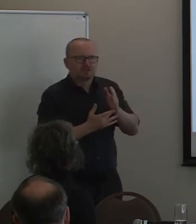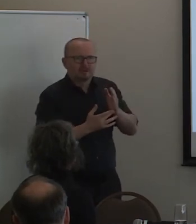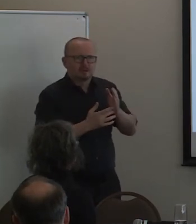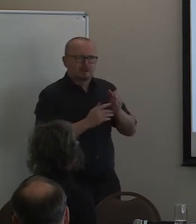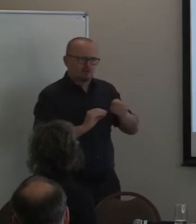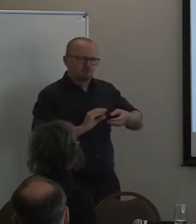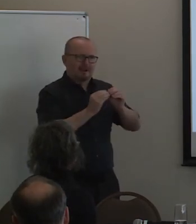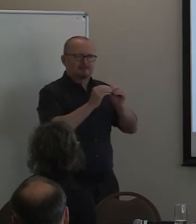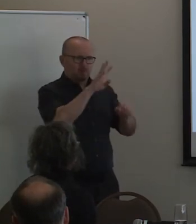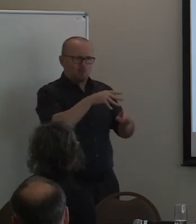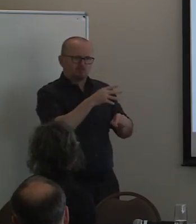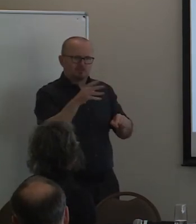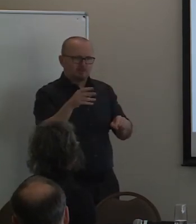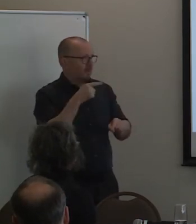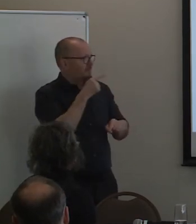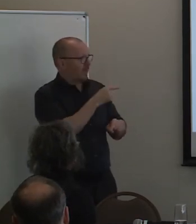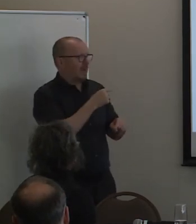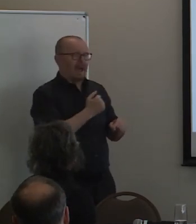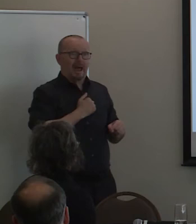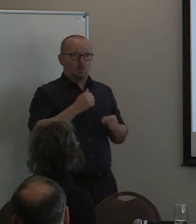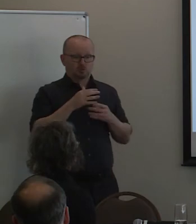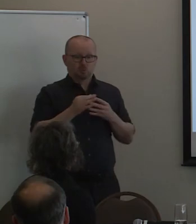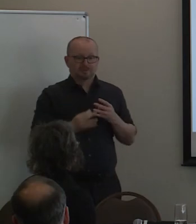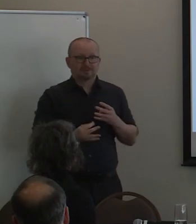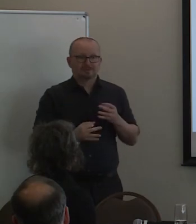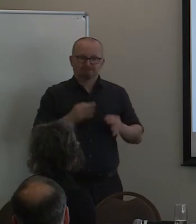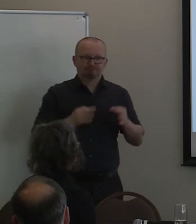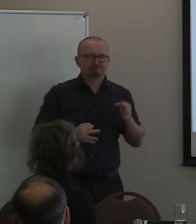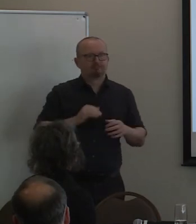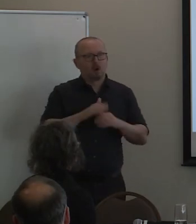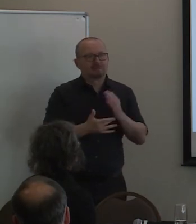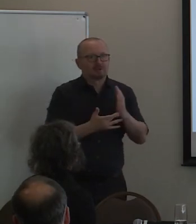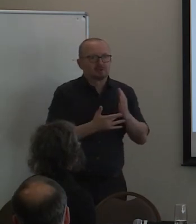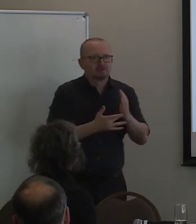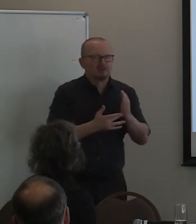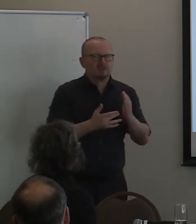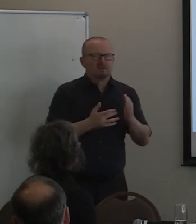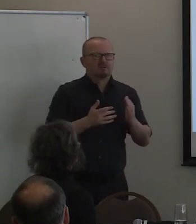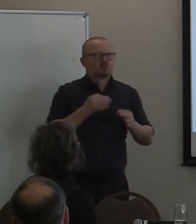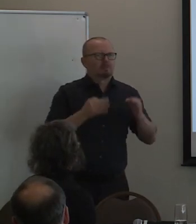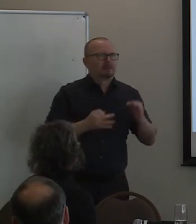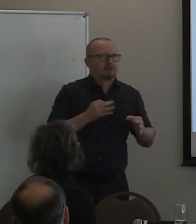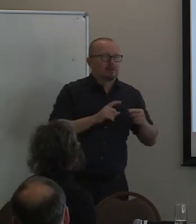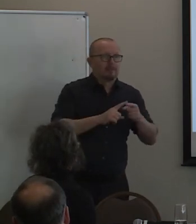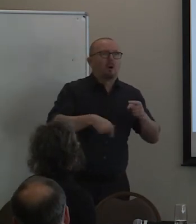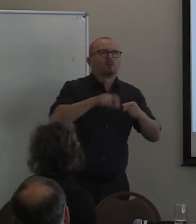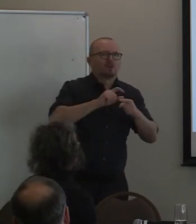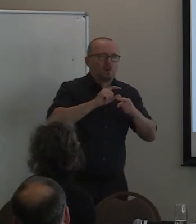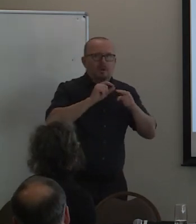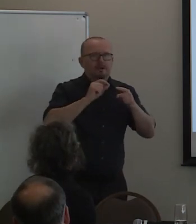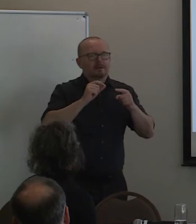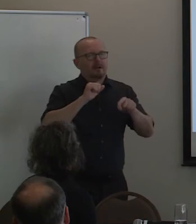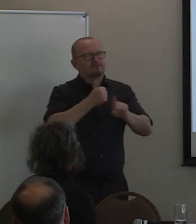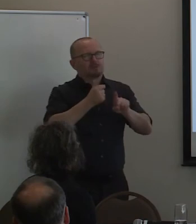is that our choices about technology aren't just political, they're cosmological. They reflect our beliefs about how the